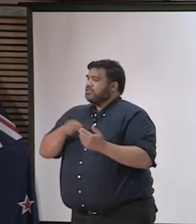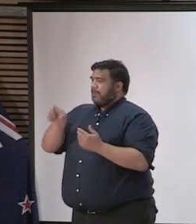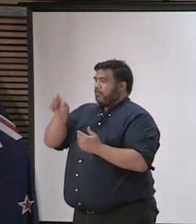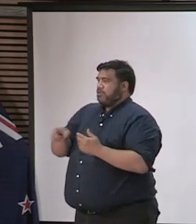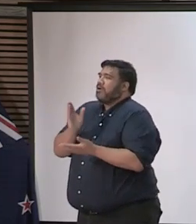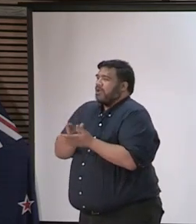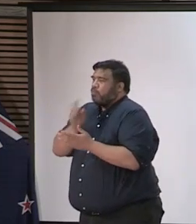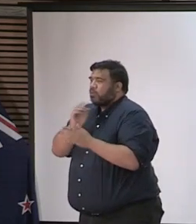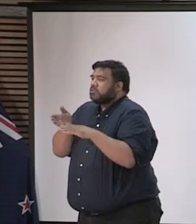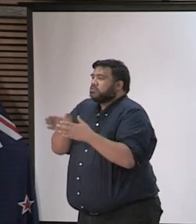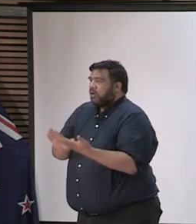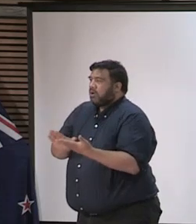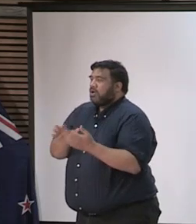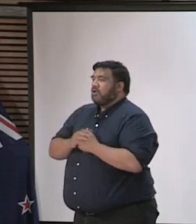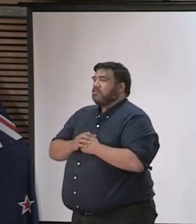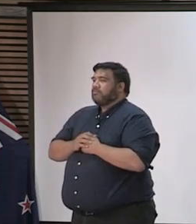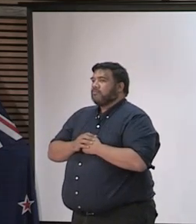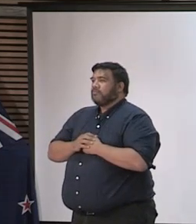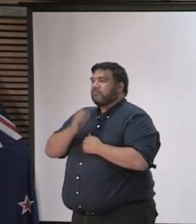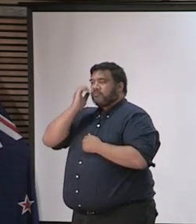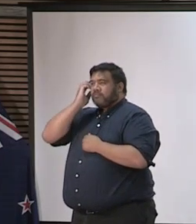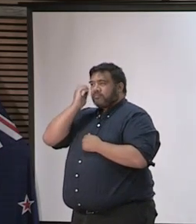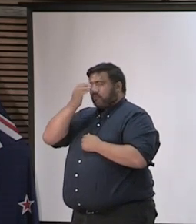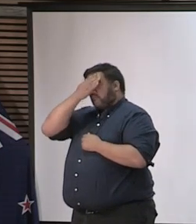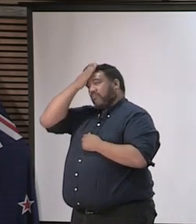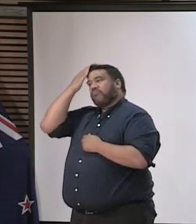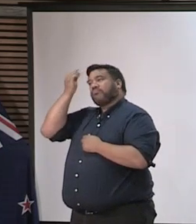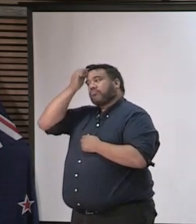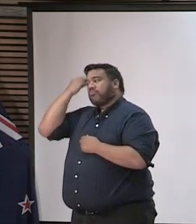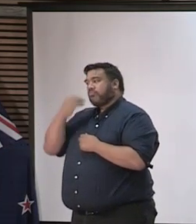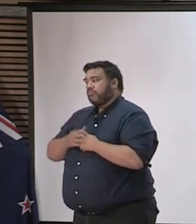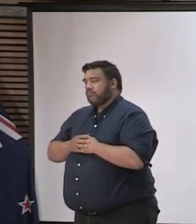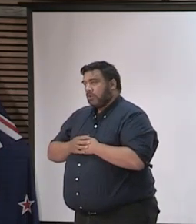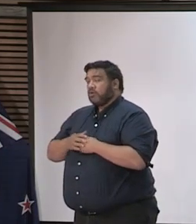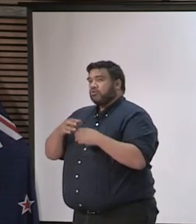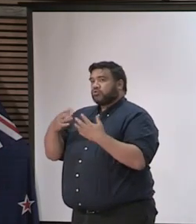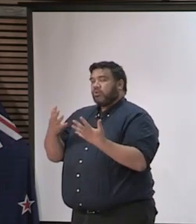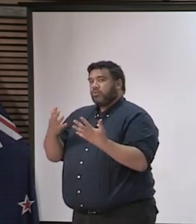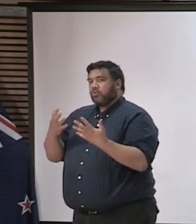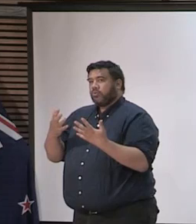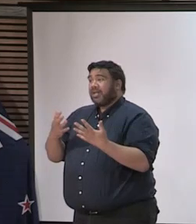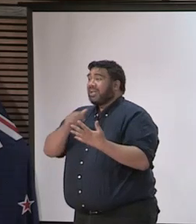has COVID-19. You'll recognise there is that restriction. It's that latter that we're particularly looking at, whether